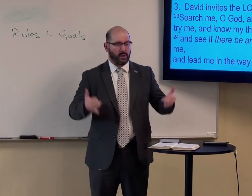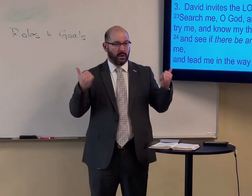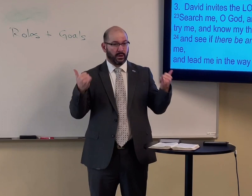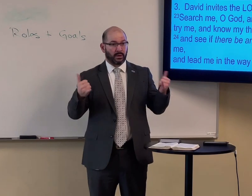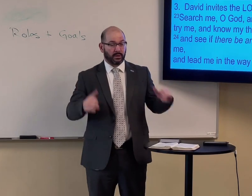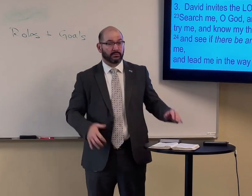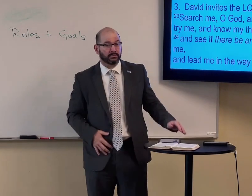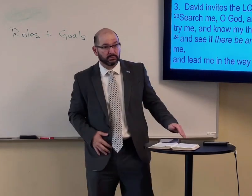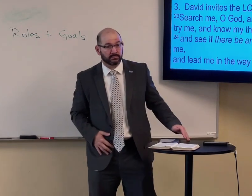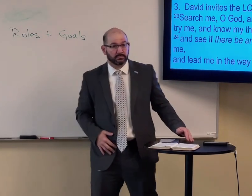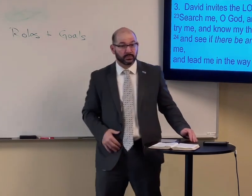So, let's